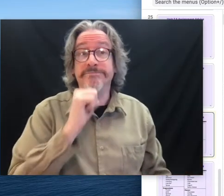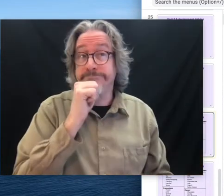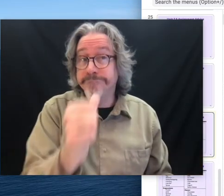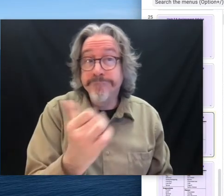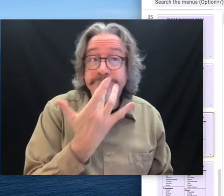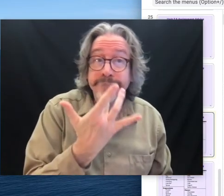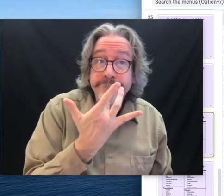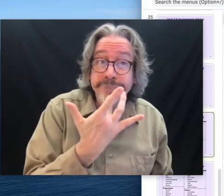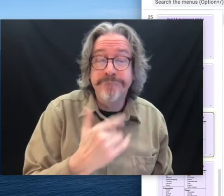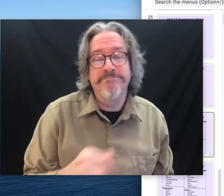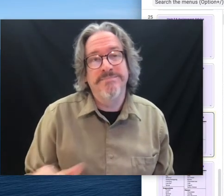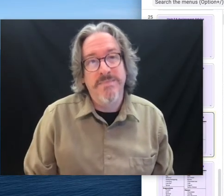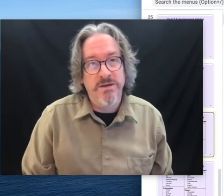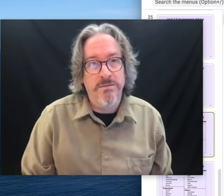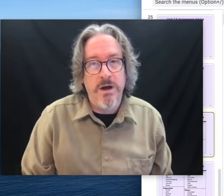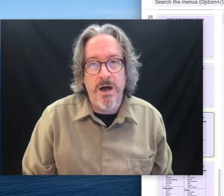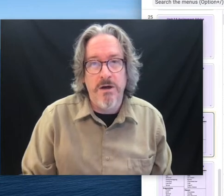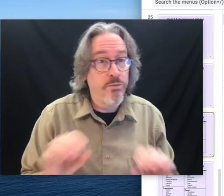like,